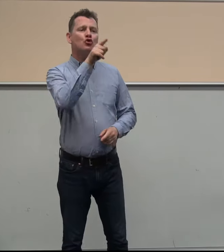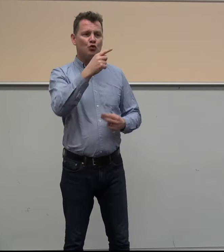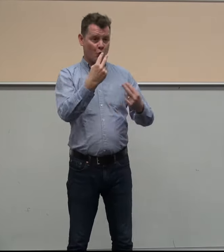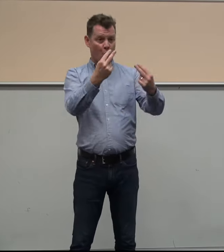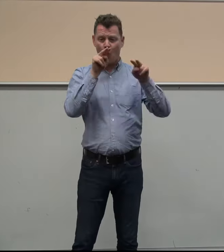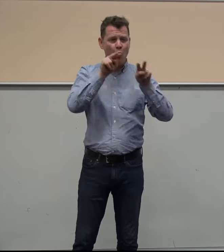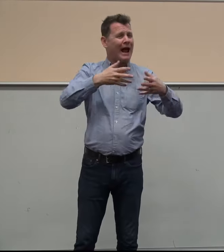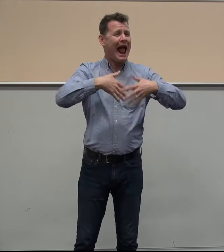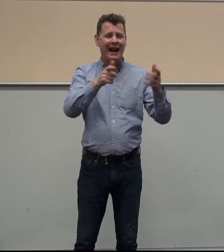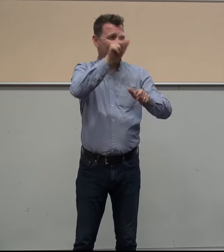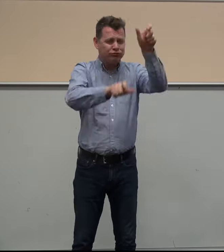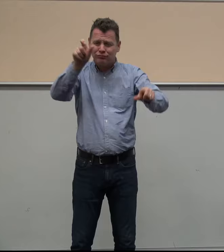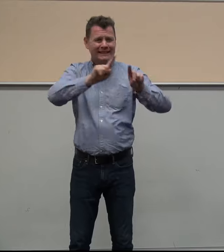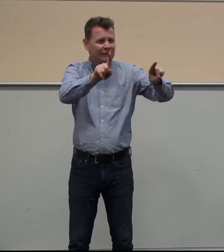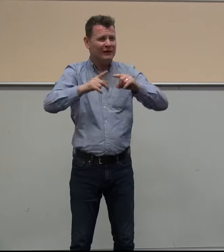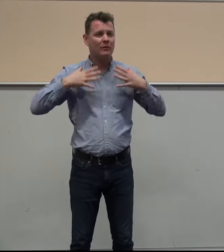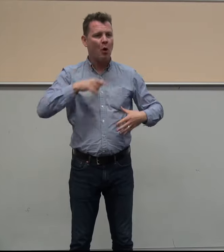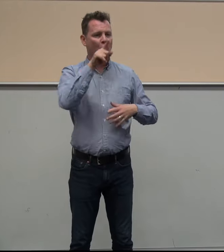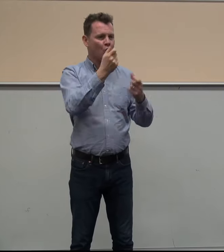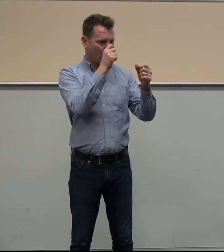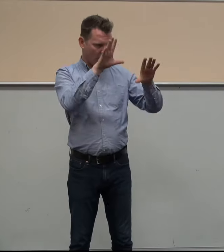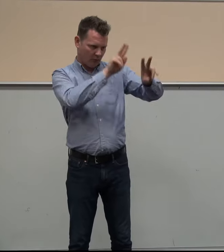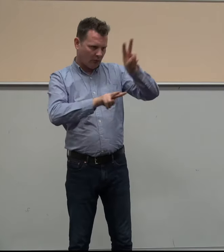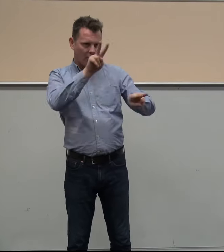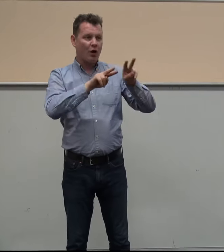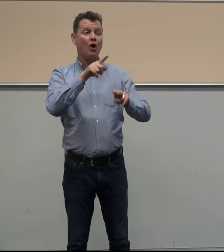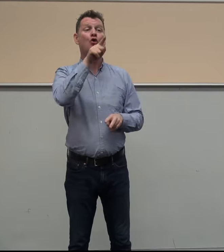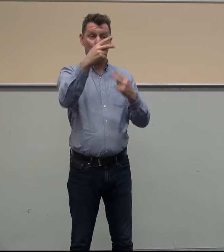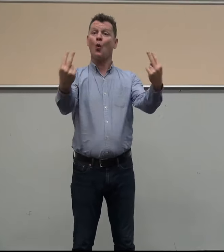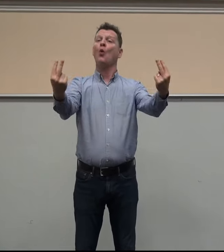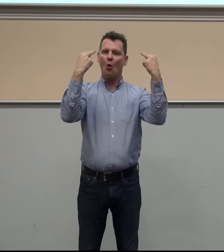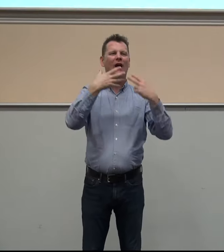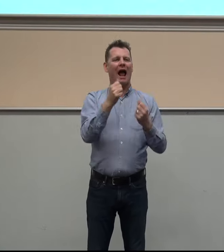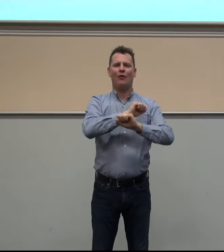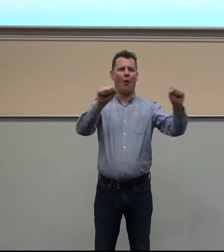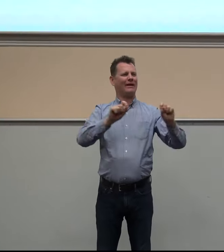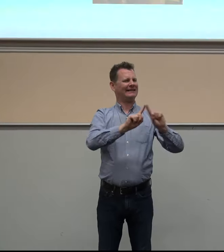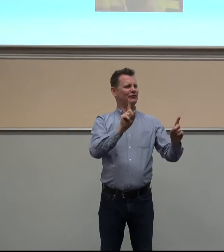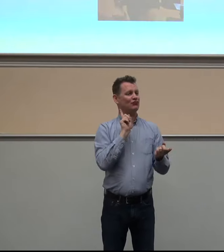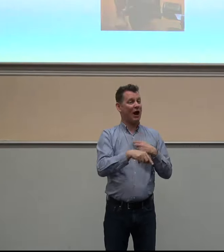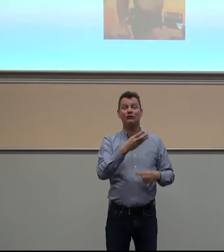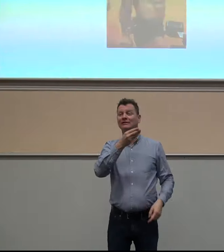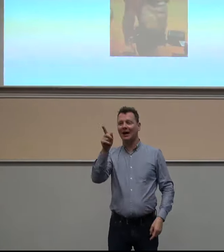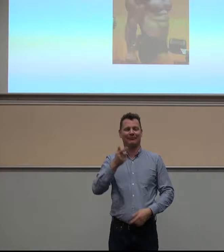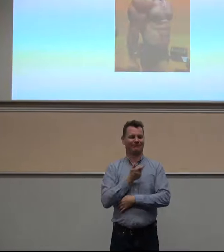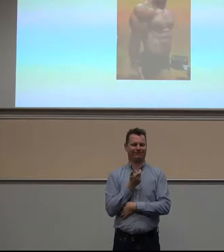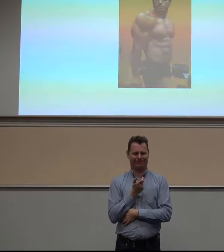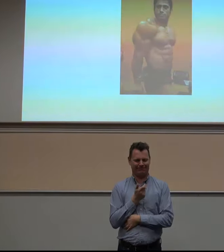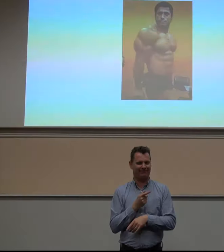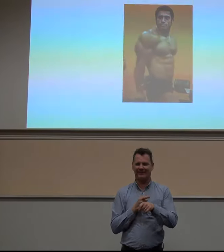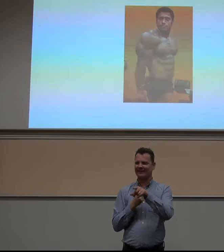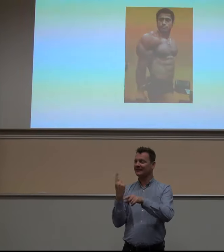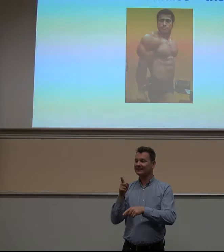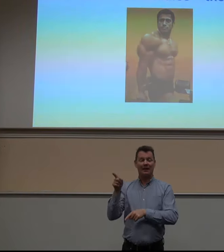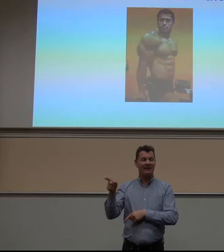So if you look at this picture, all of you are having some kind of reaction to that. Some people think it's funny, somebody near the